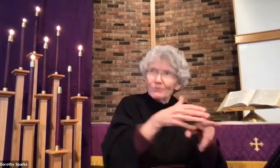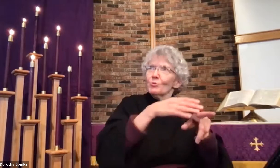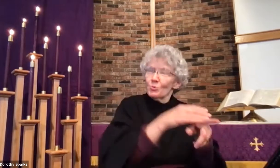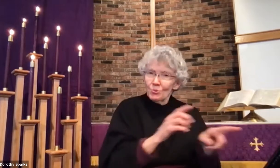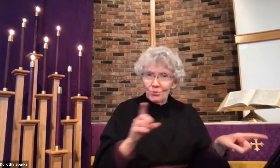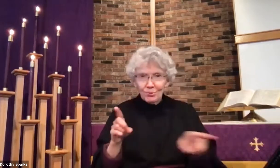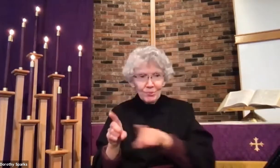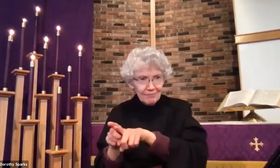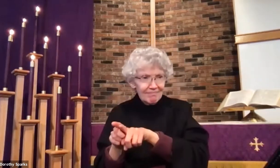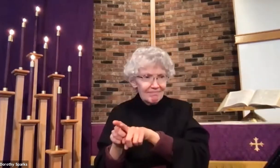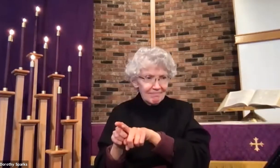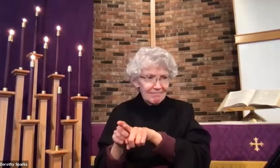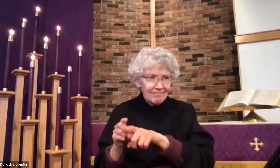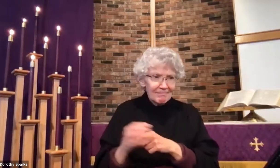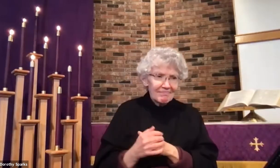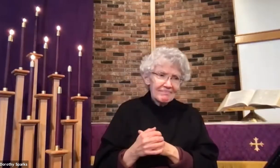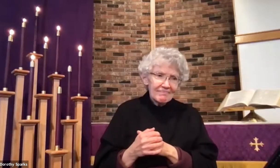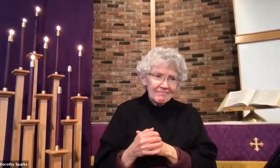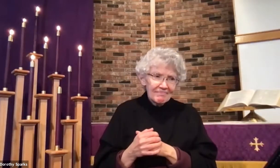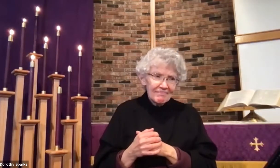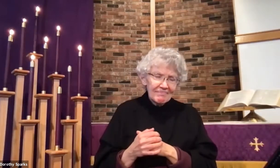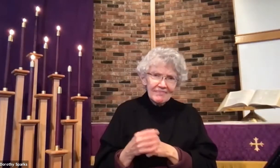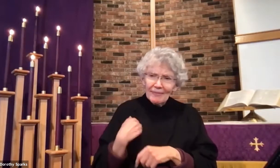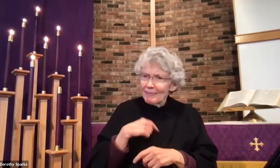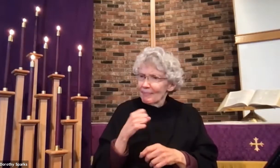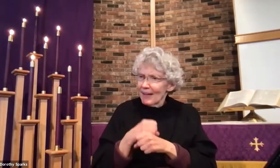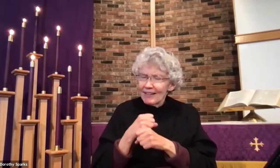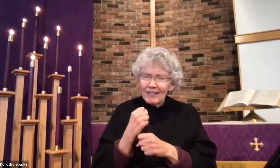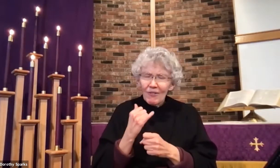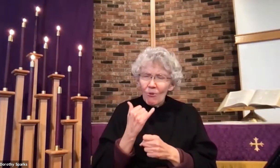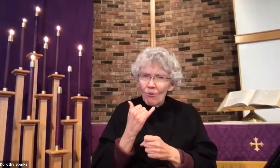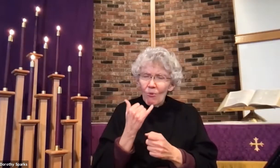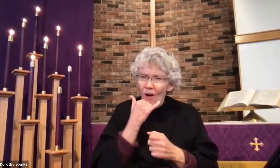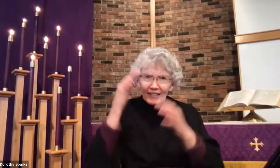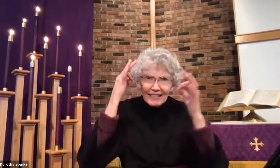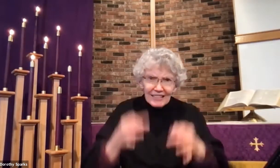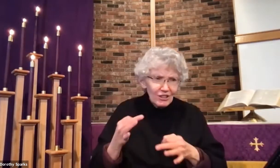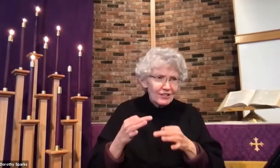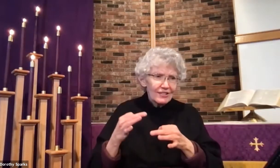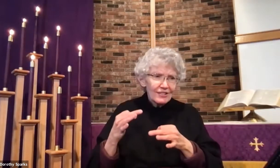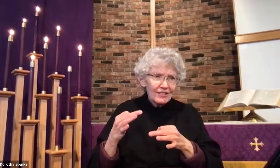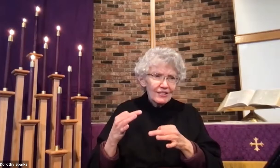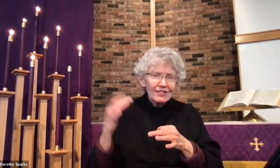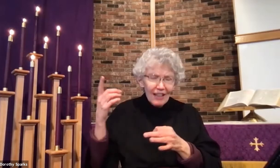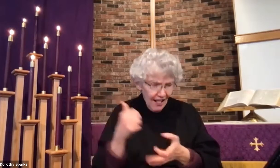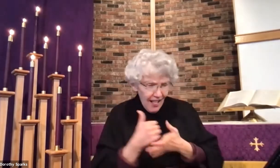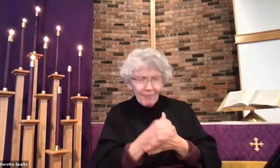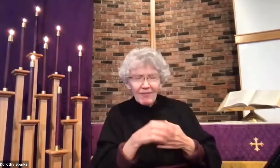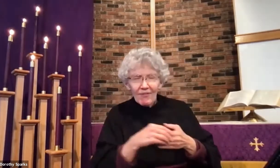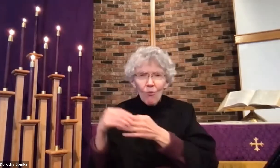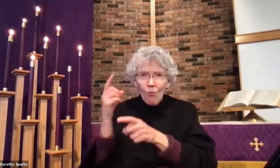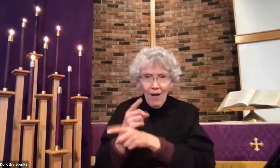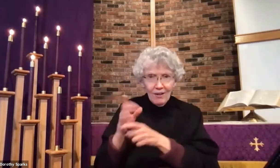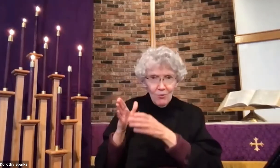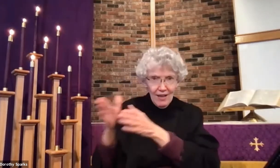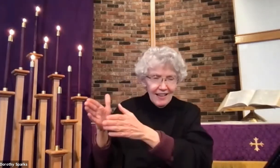Sometimes we stray, and then God calls to us and brings us back on the right path again. Sometimes we